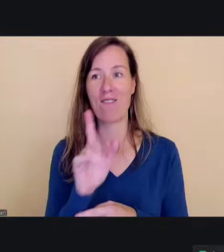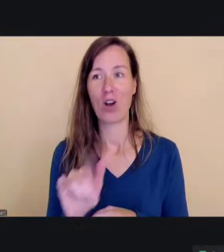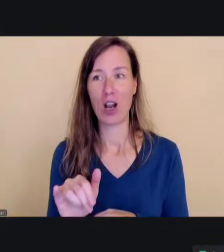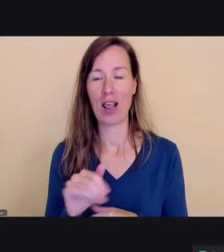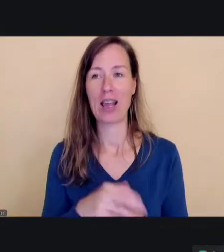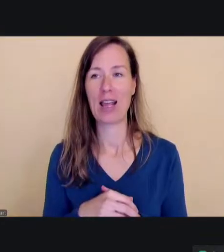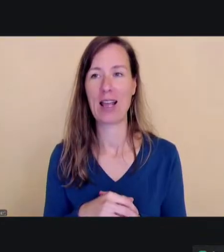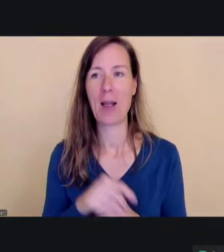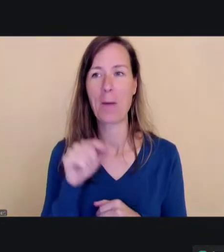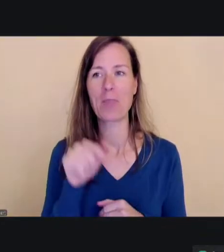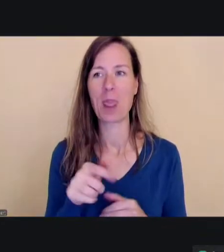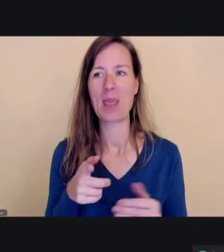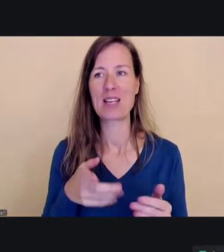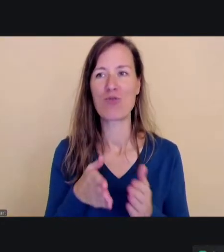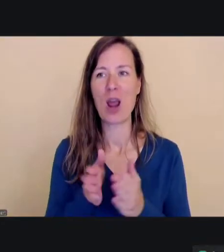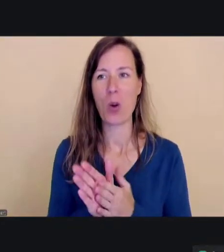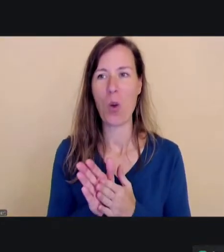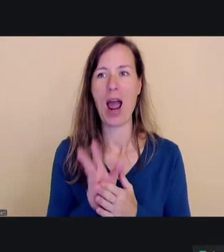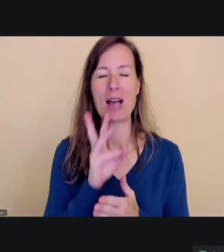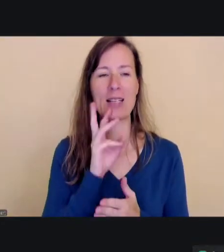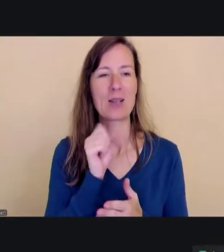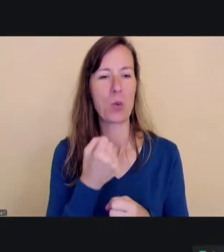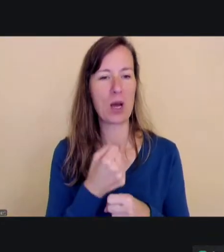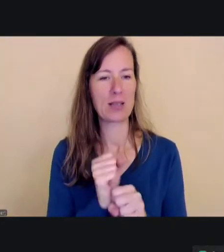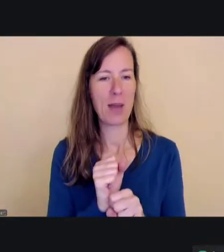request was made before the mayor and council,